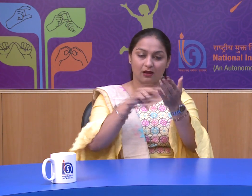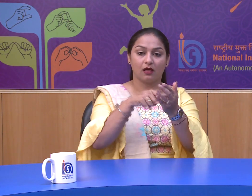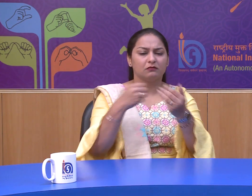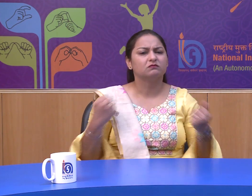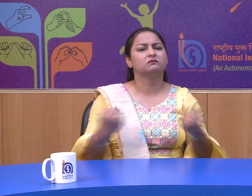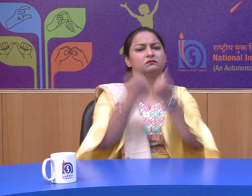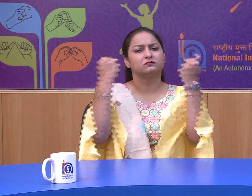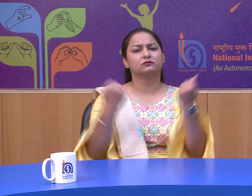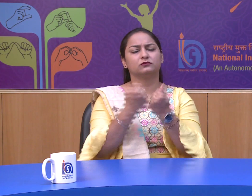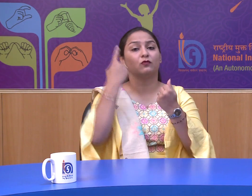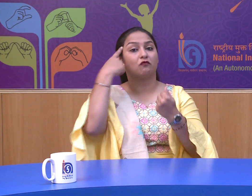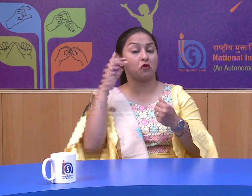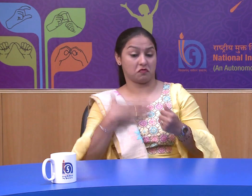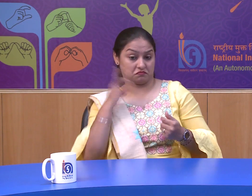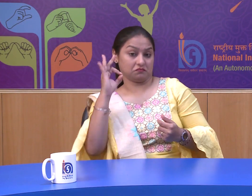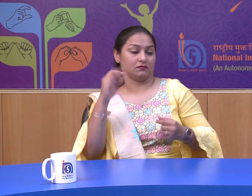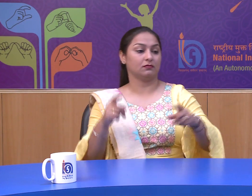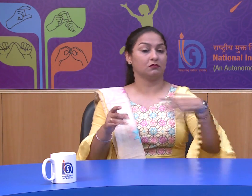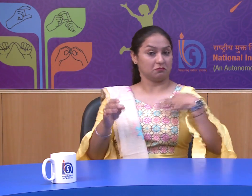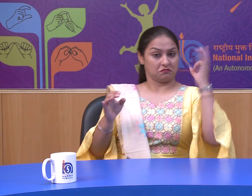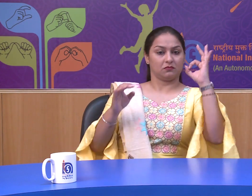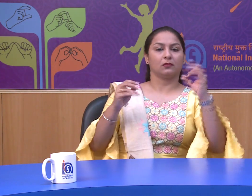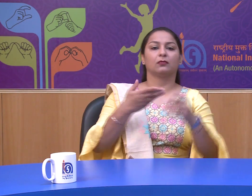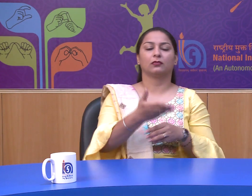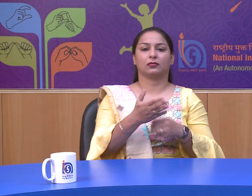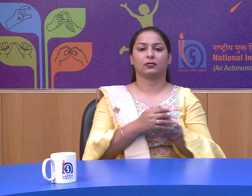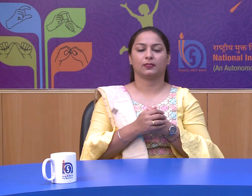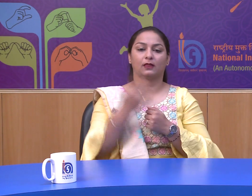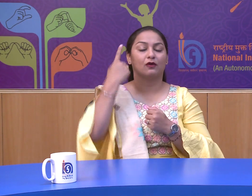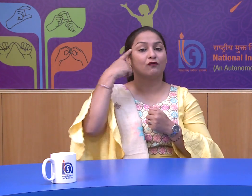supremacy over the region of West Asia.